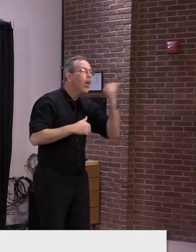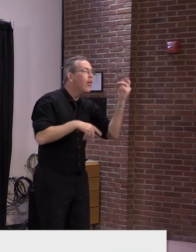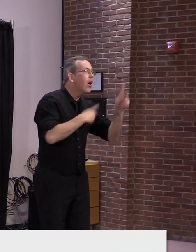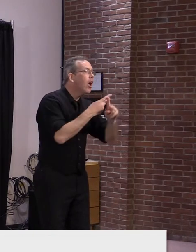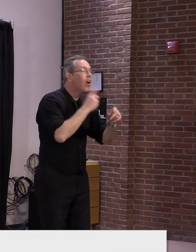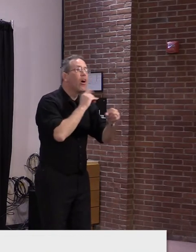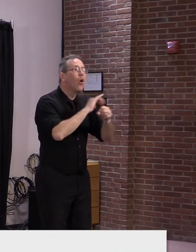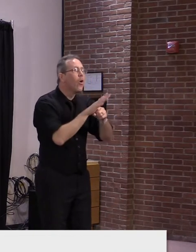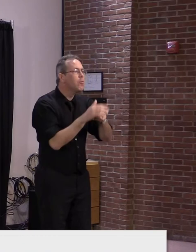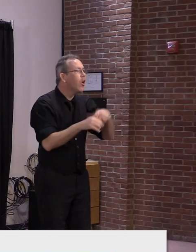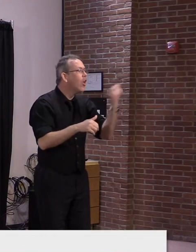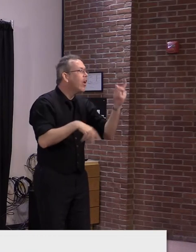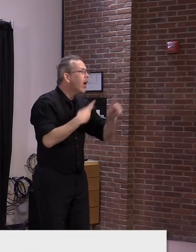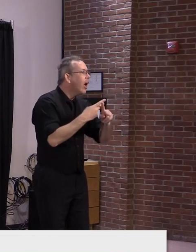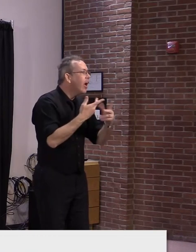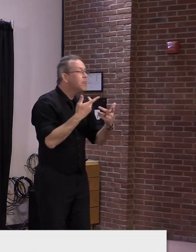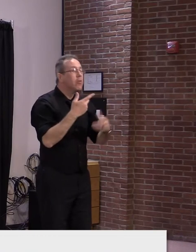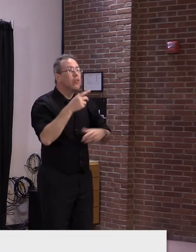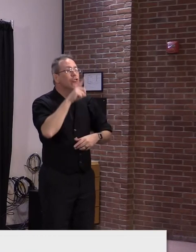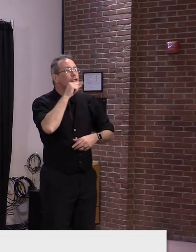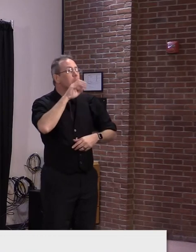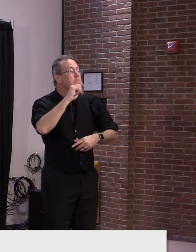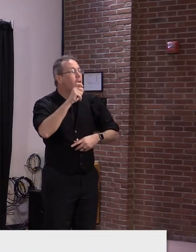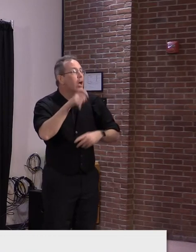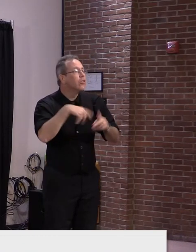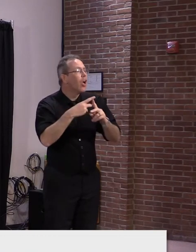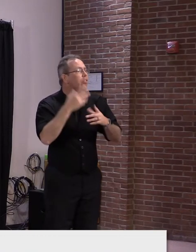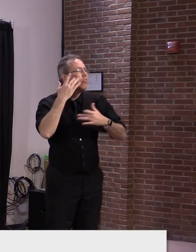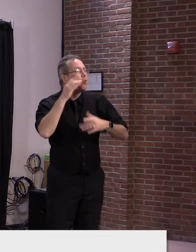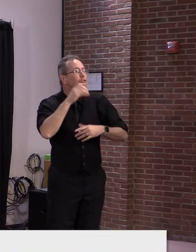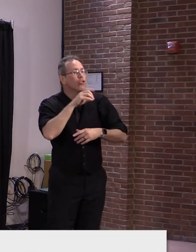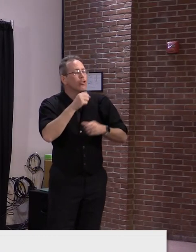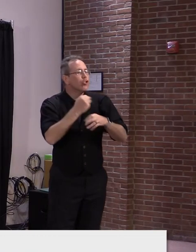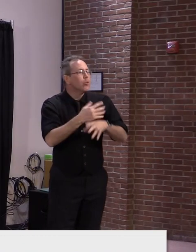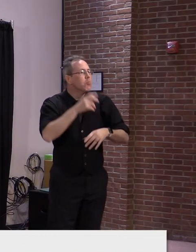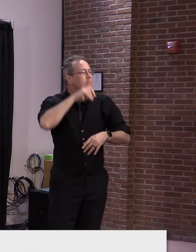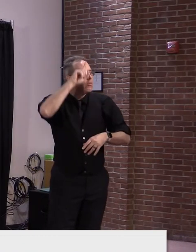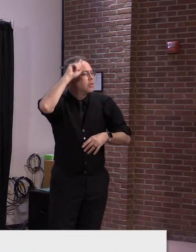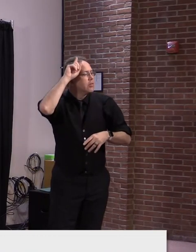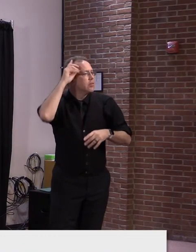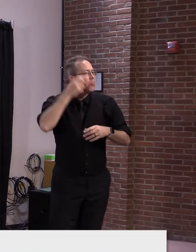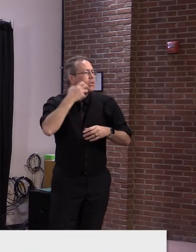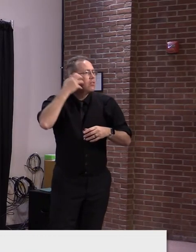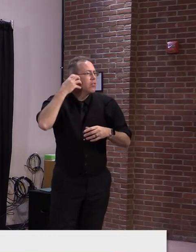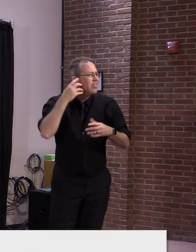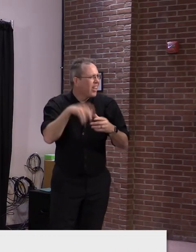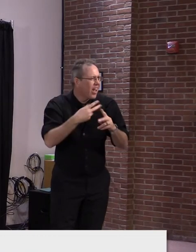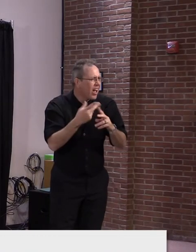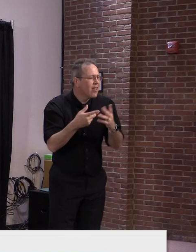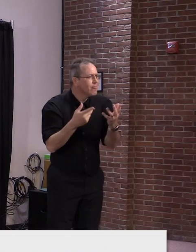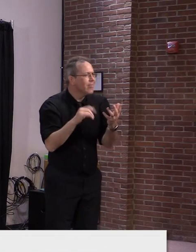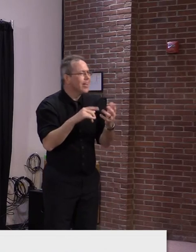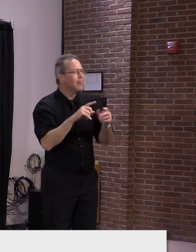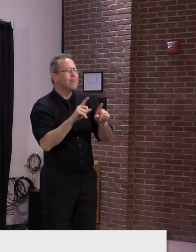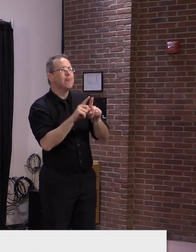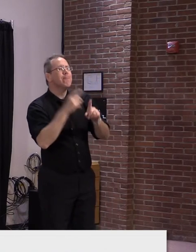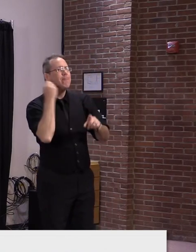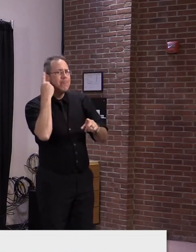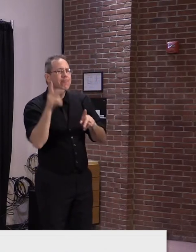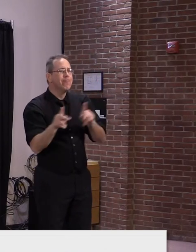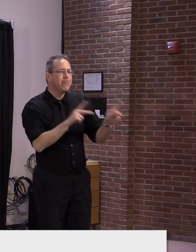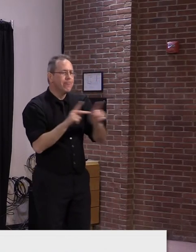about. One other question on a different topic here that's important in Waterbury is, you know, looking at how things are starting to shift back